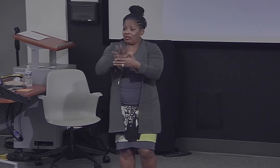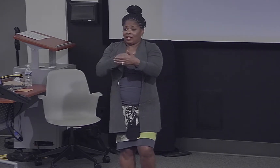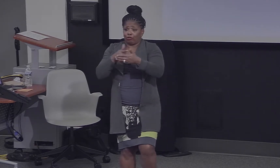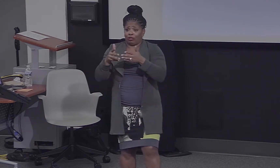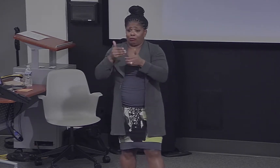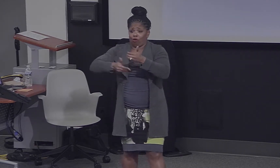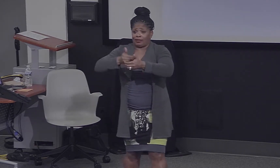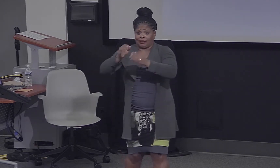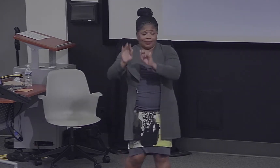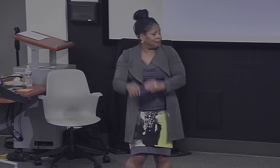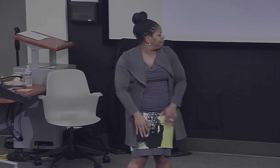discussion.